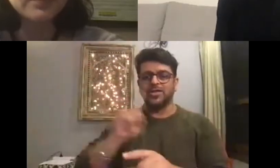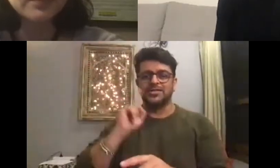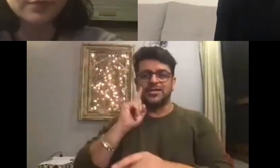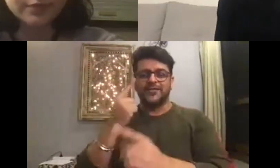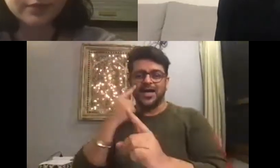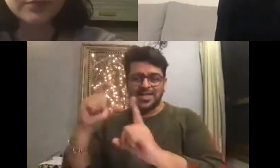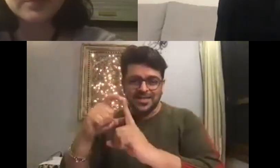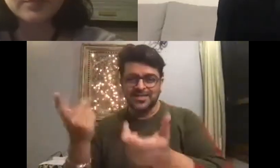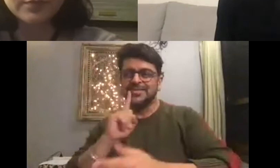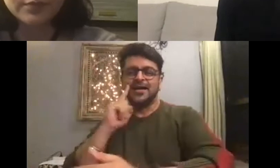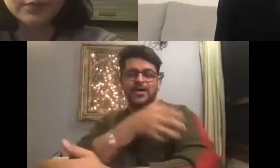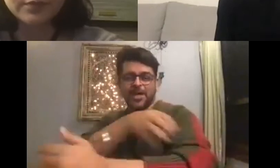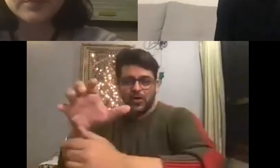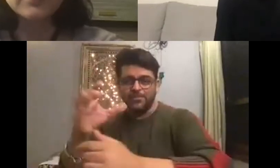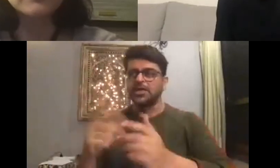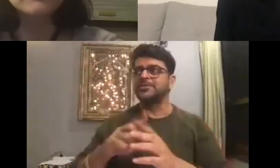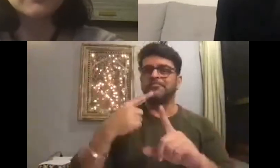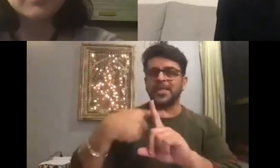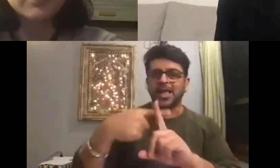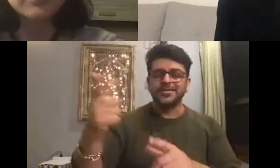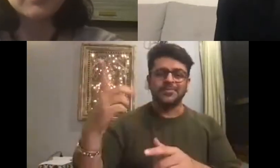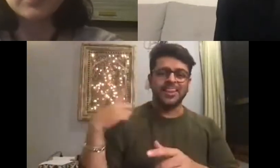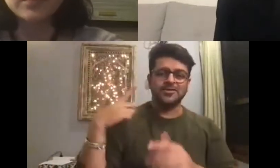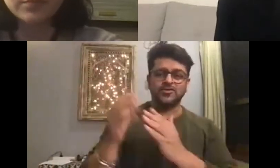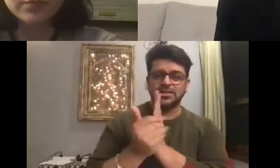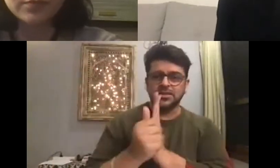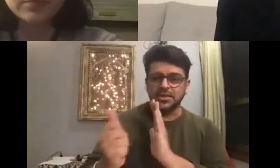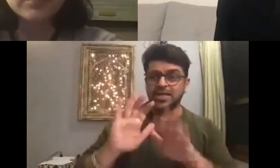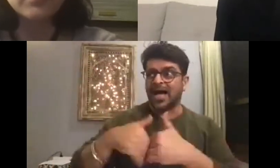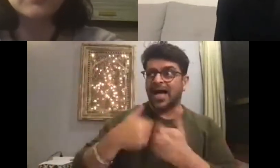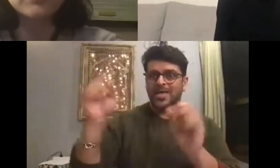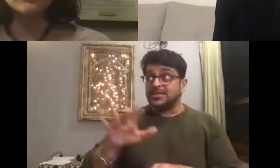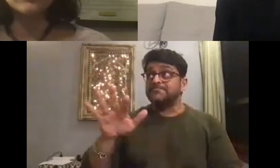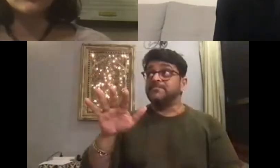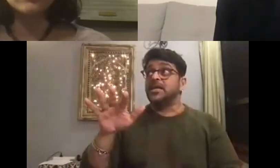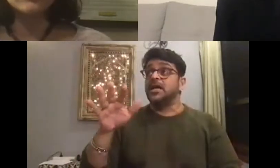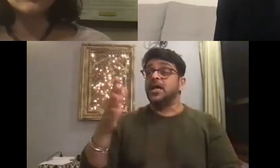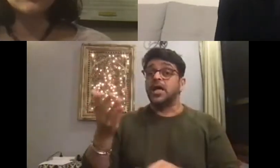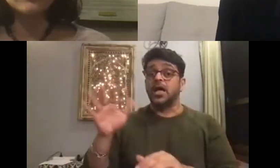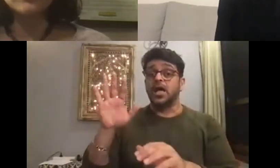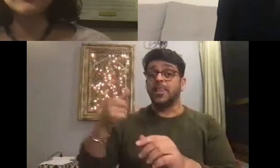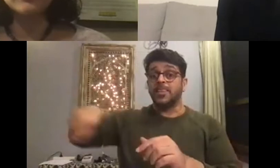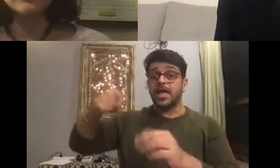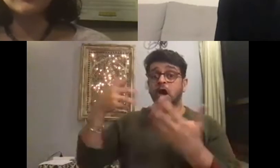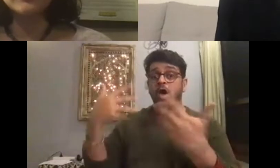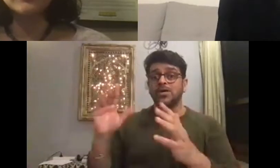could come and learn more about their deaf identity, deaf empowerment, and leadership skills. Coming back at the same